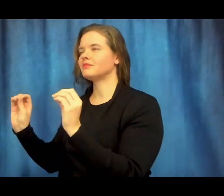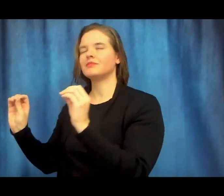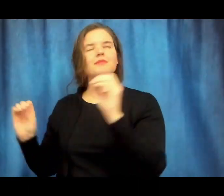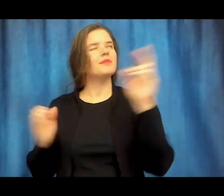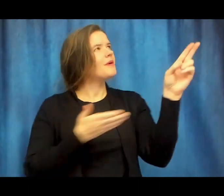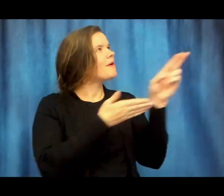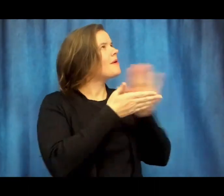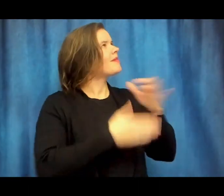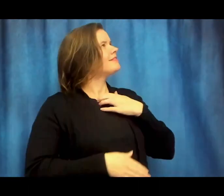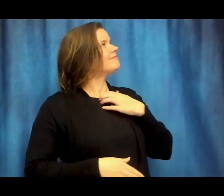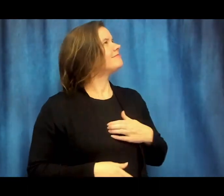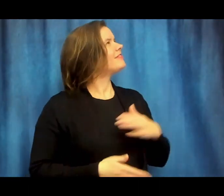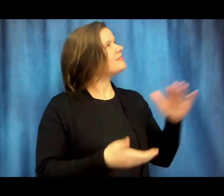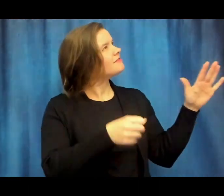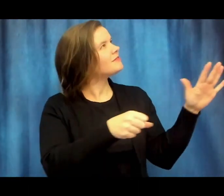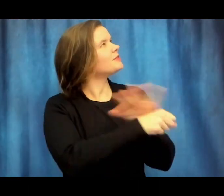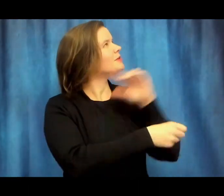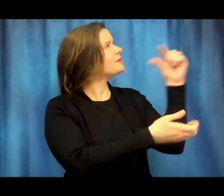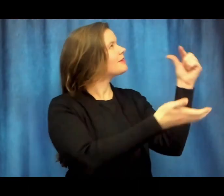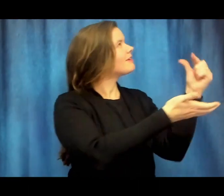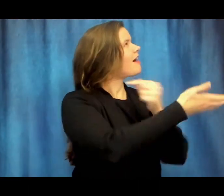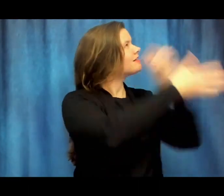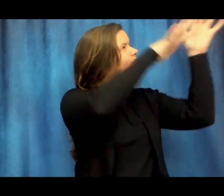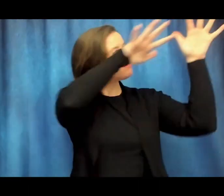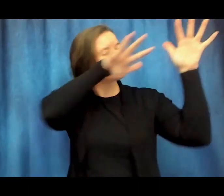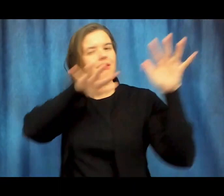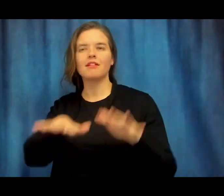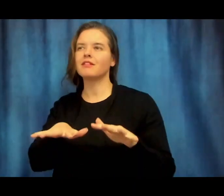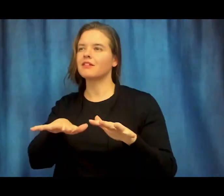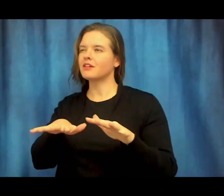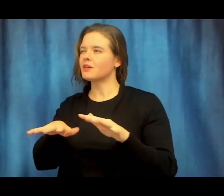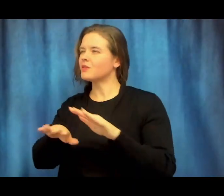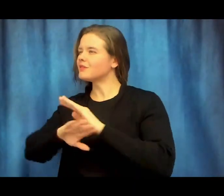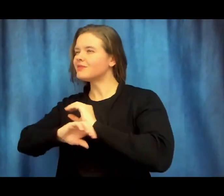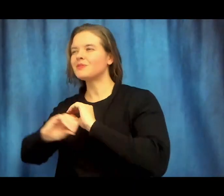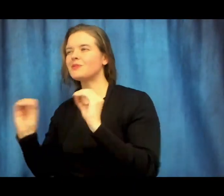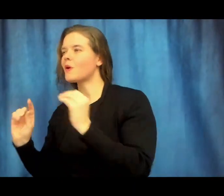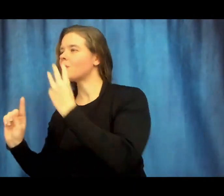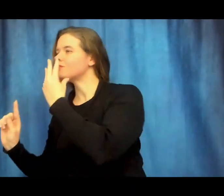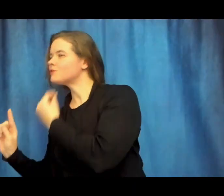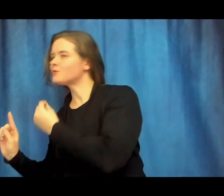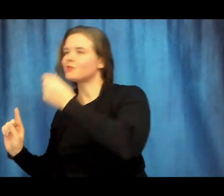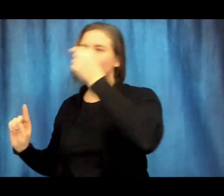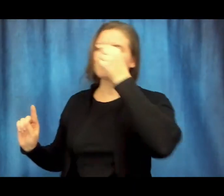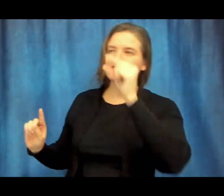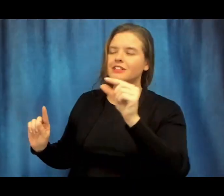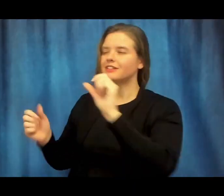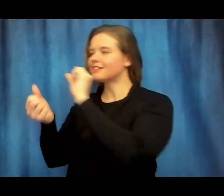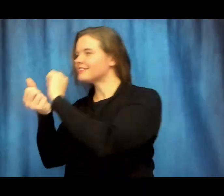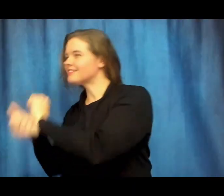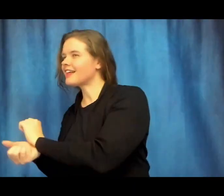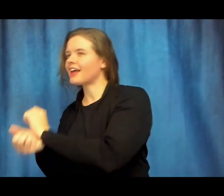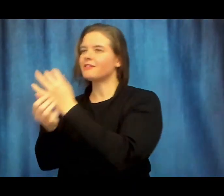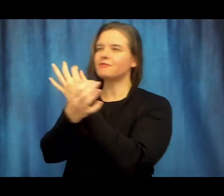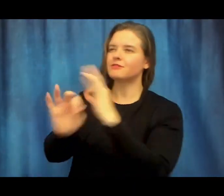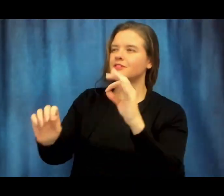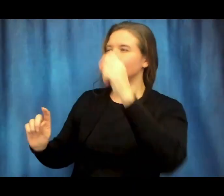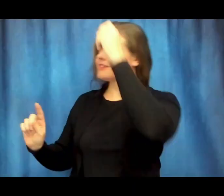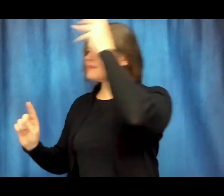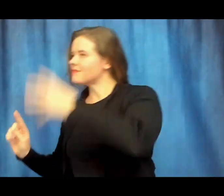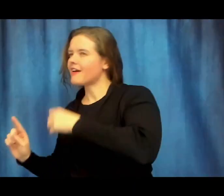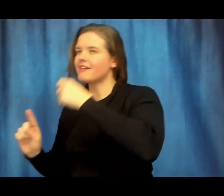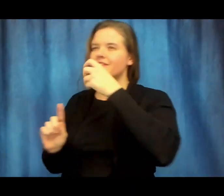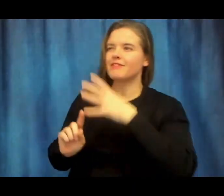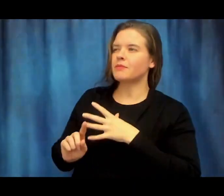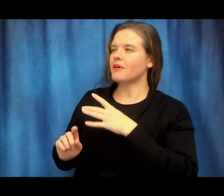but by a holy hunger for the full gospel reality, where there is no Jew nor Greek, slave nor free,